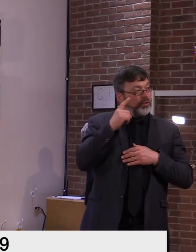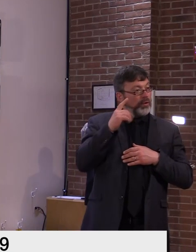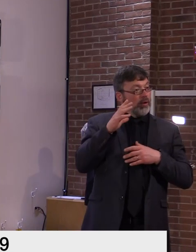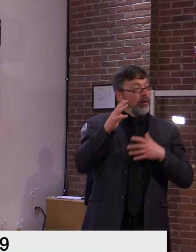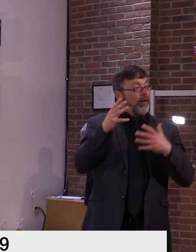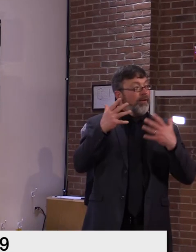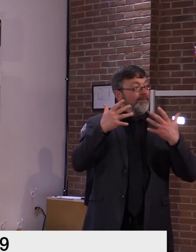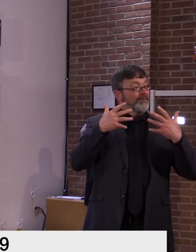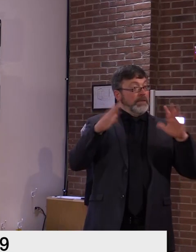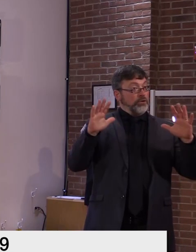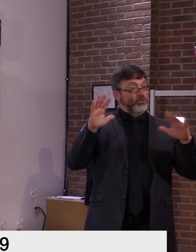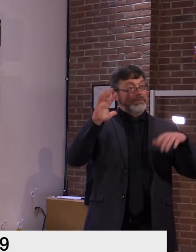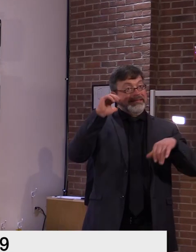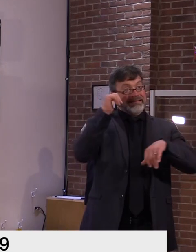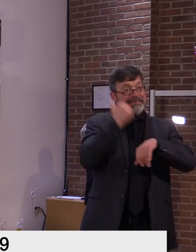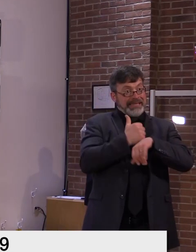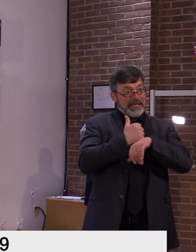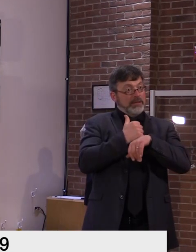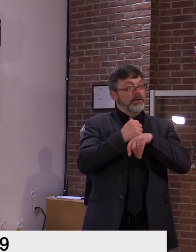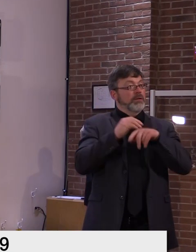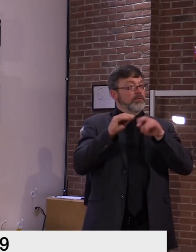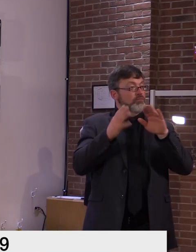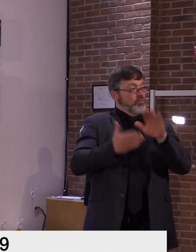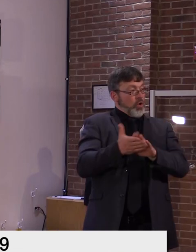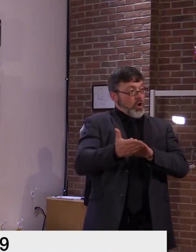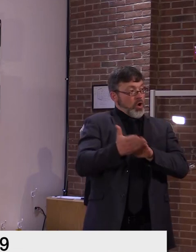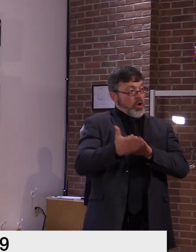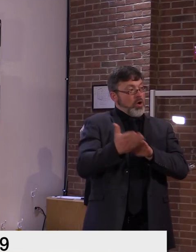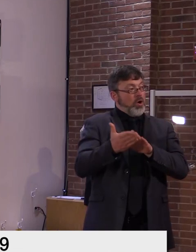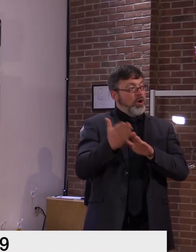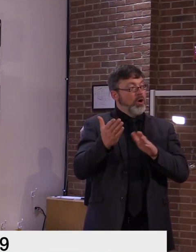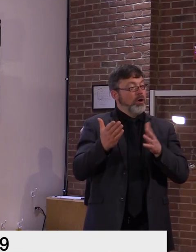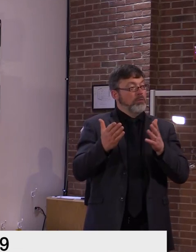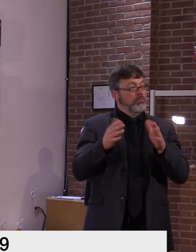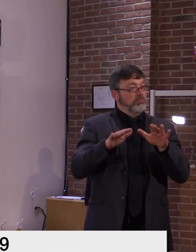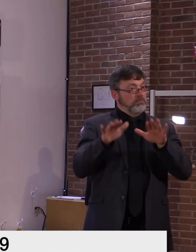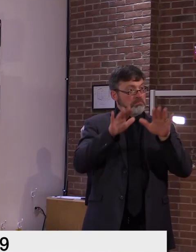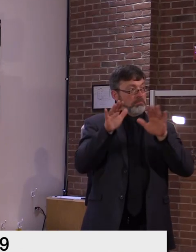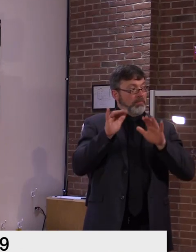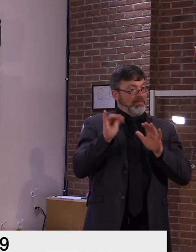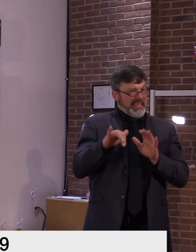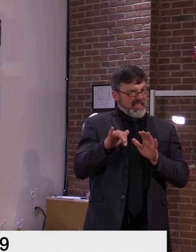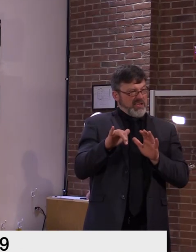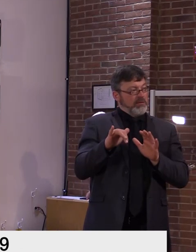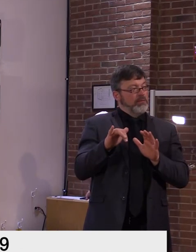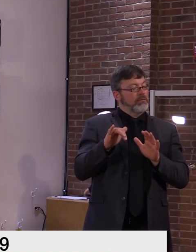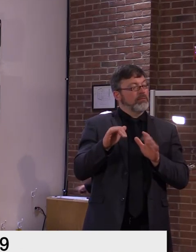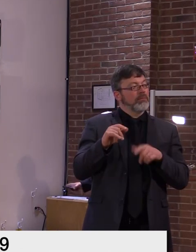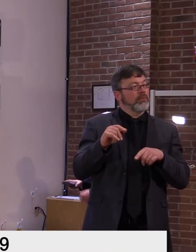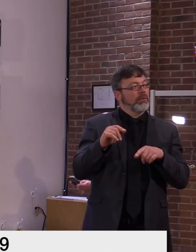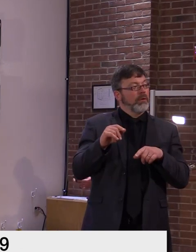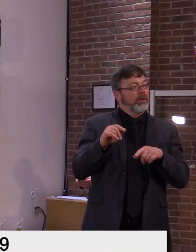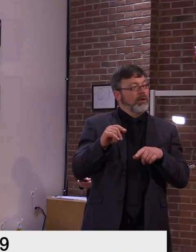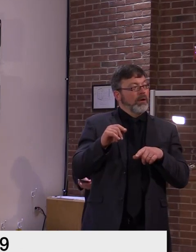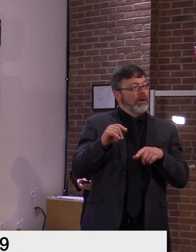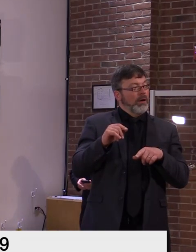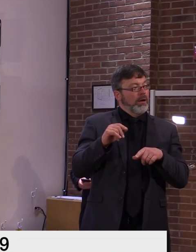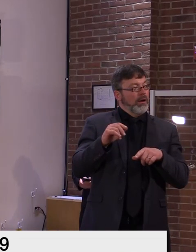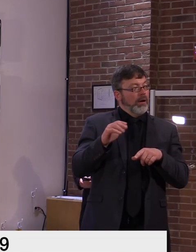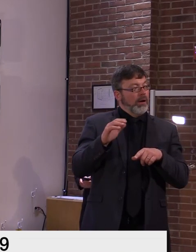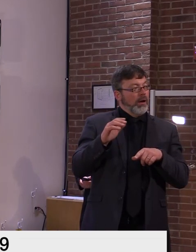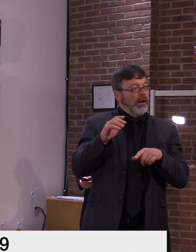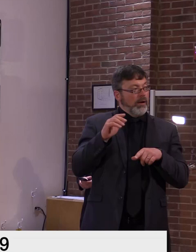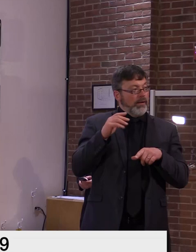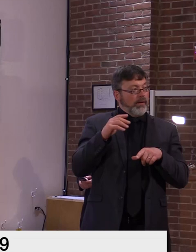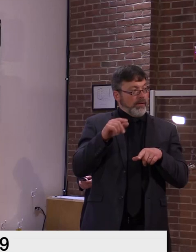the rules are for the providers of the internet, a lot of them have a nasty habit of creeping up prices based on being the singular provider